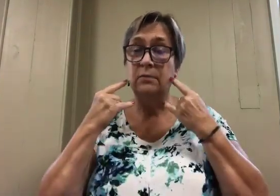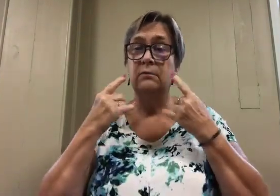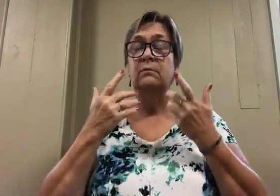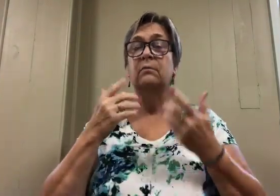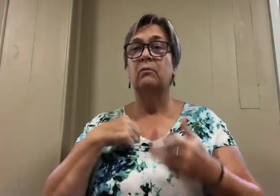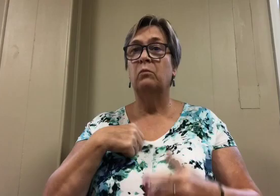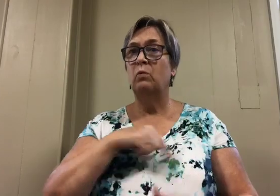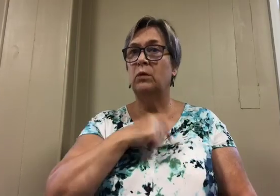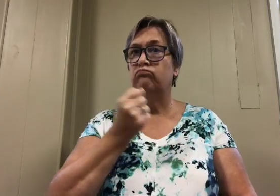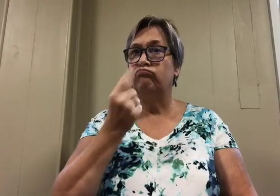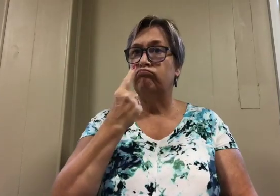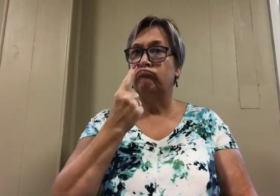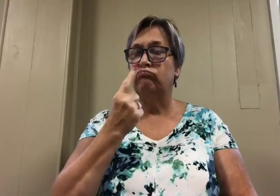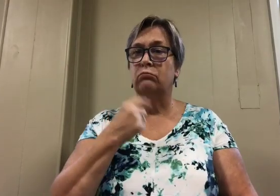masks. Everyone was masked.